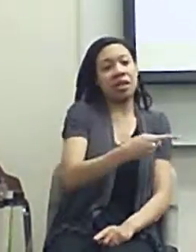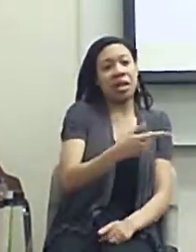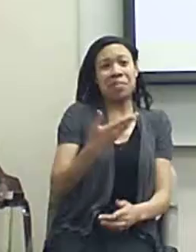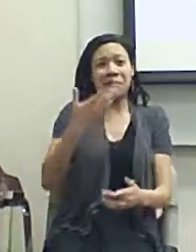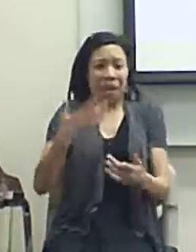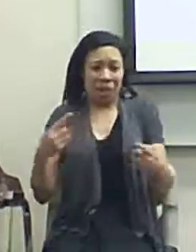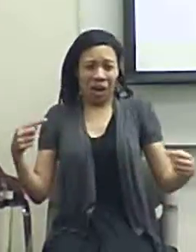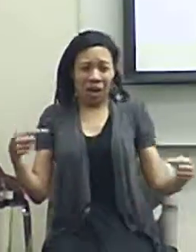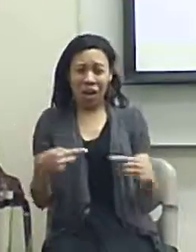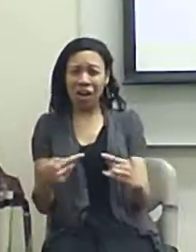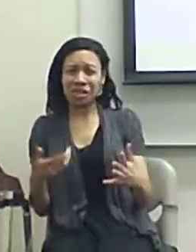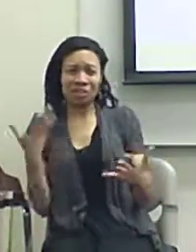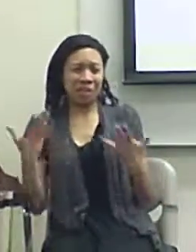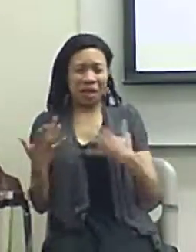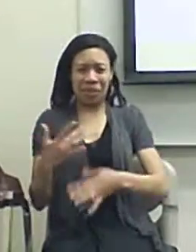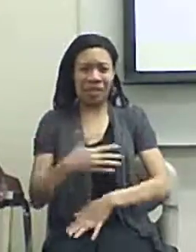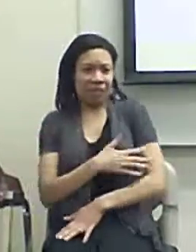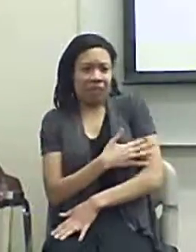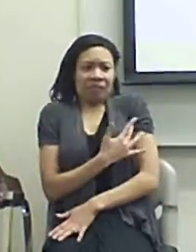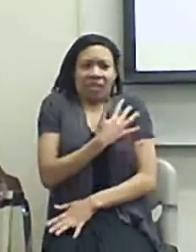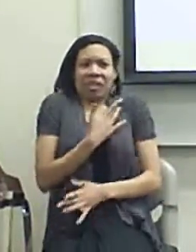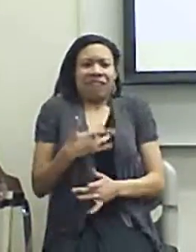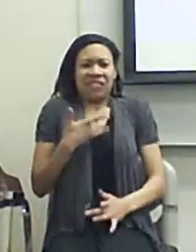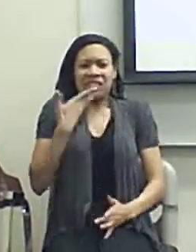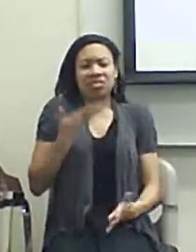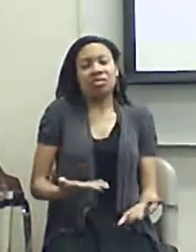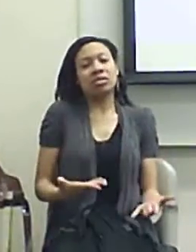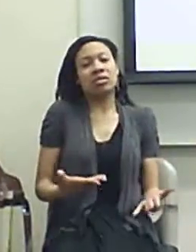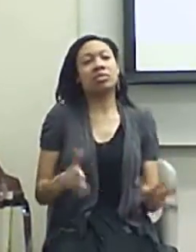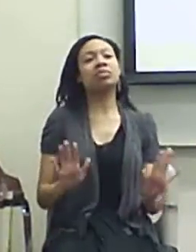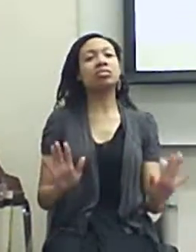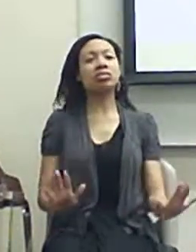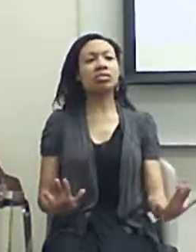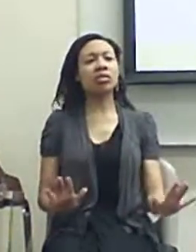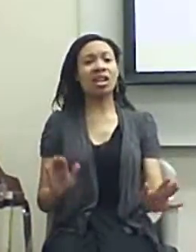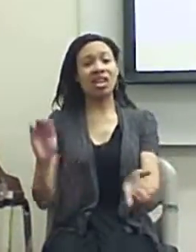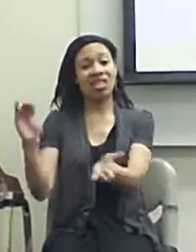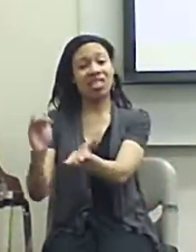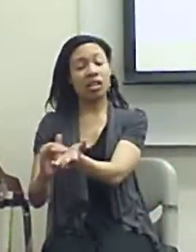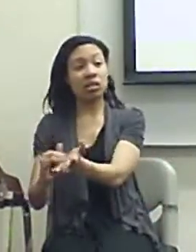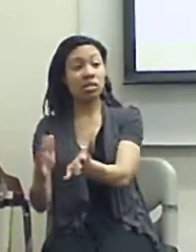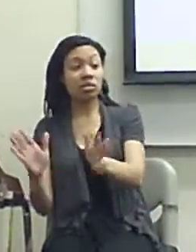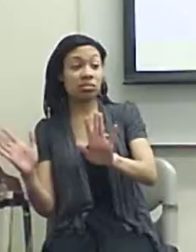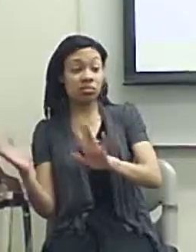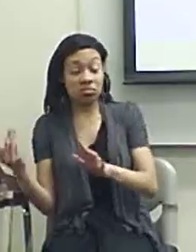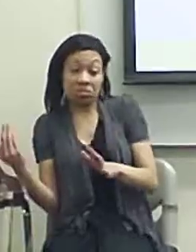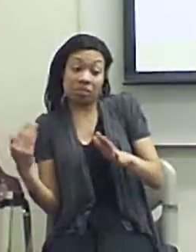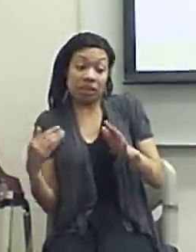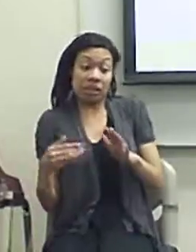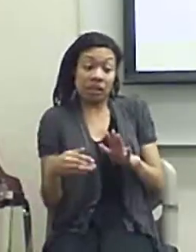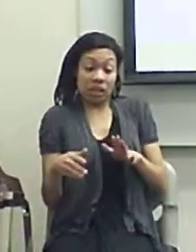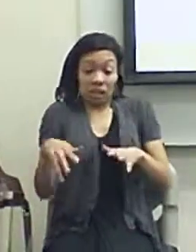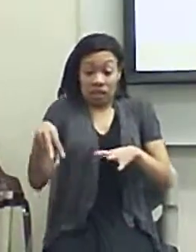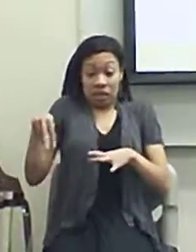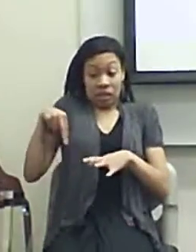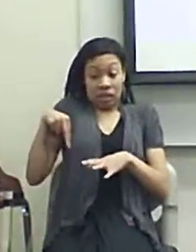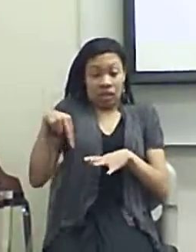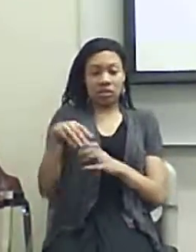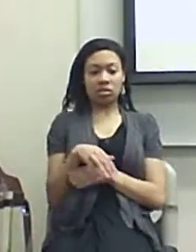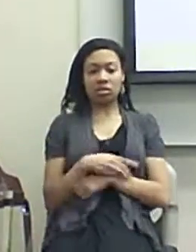whatever. So they clear her all out, and the doctor comes out. I'm just standing there. I'm not even, I'm just